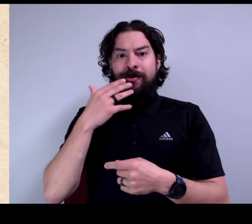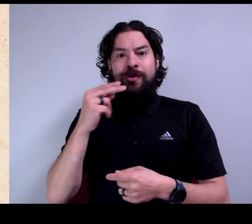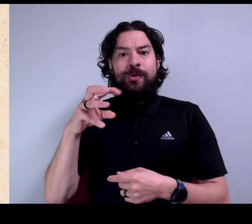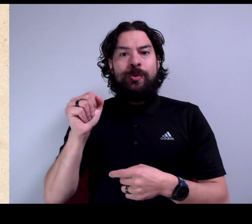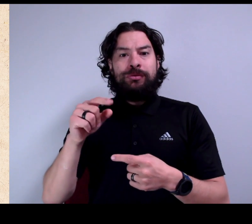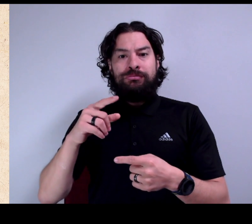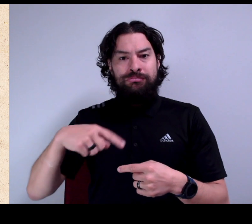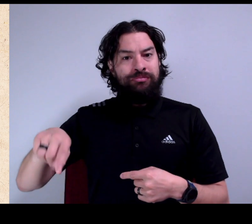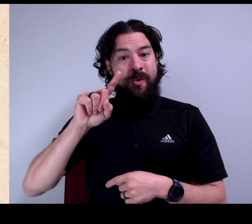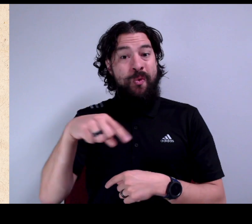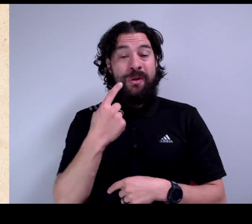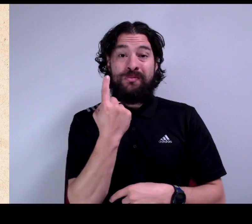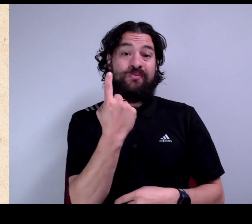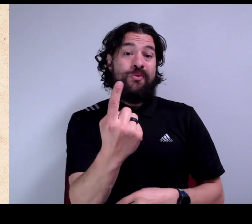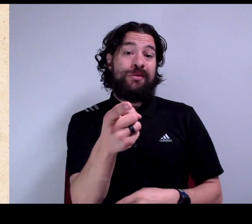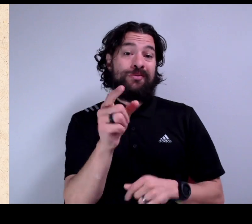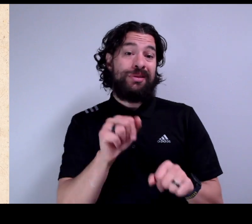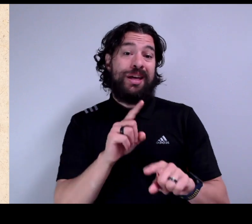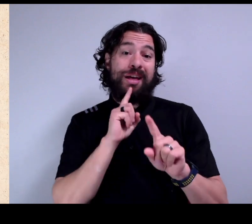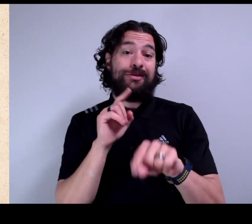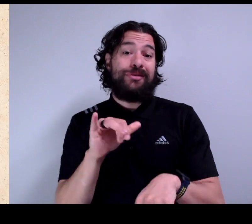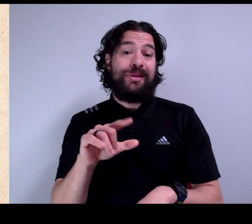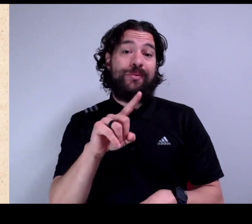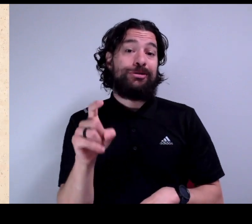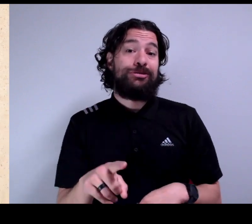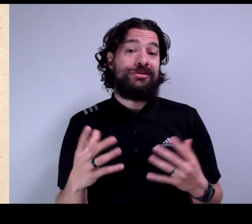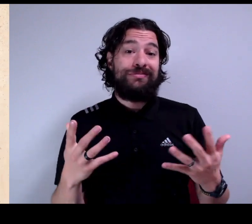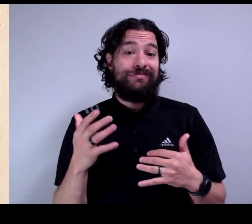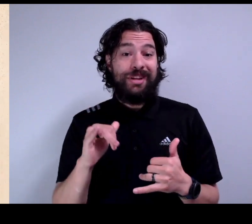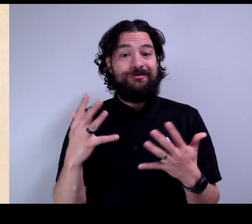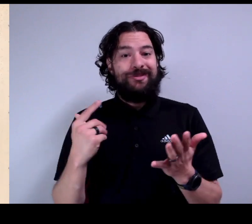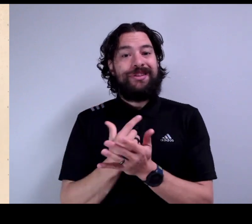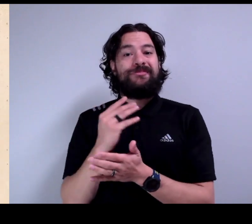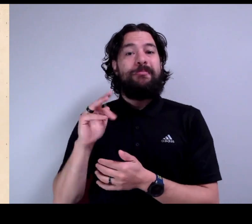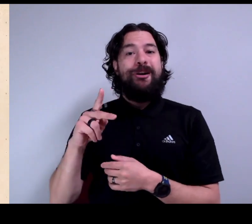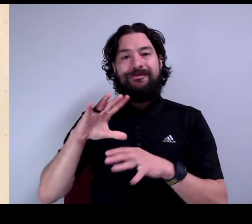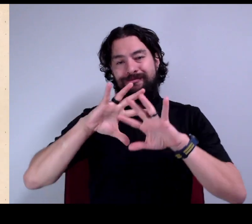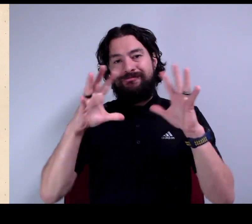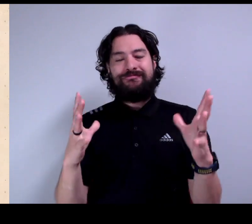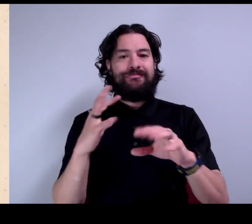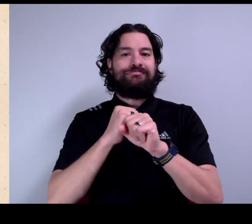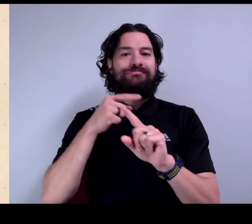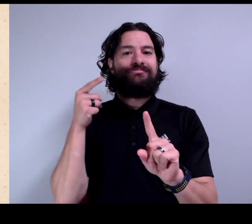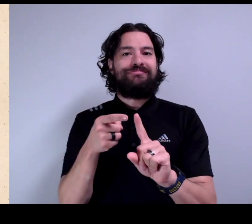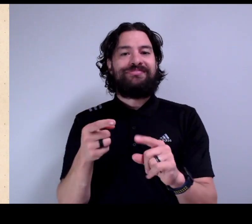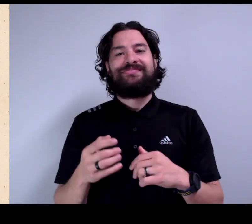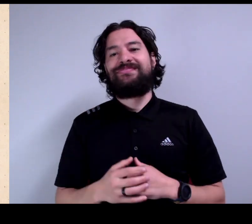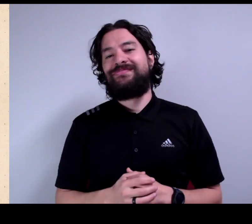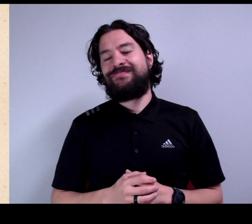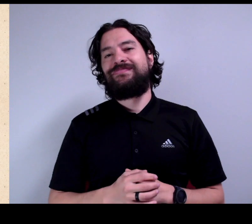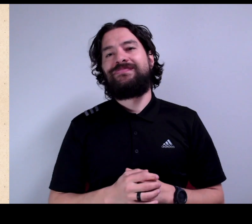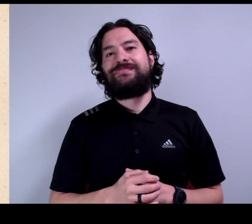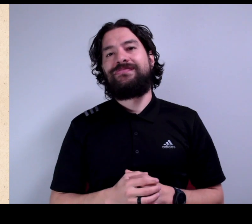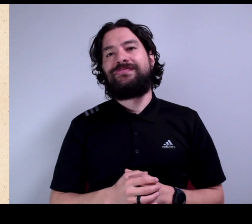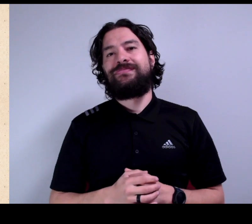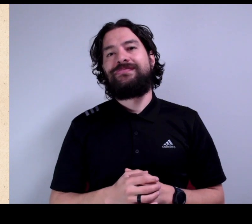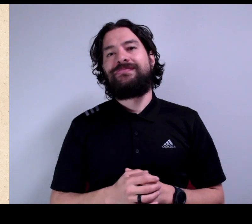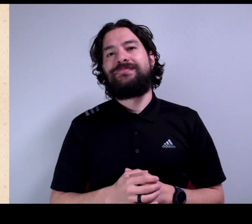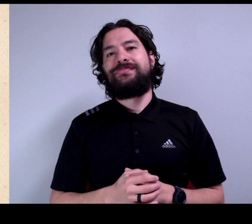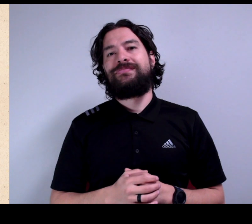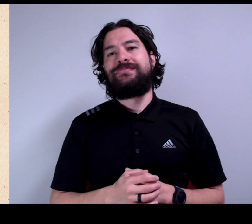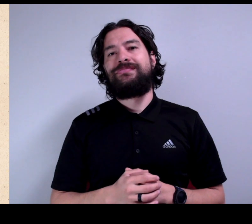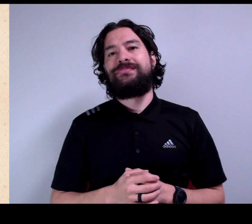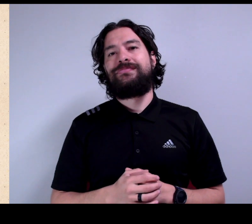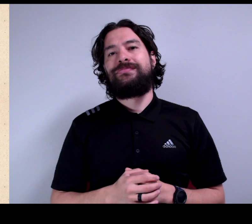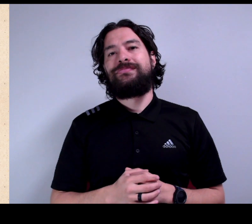tell the good news? And only you can answer that question. And that's what the Gospel of Mark is all about.